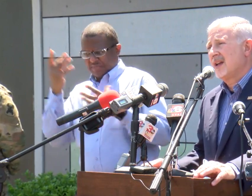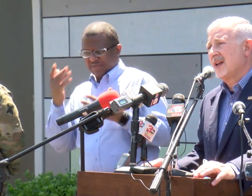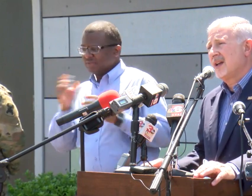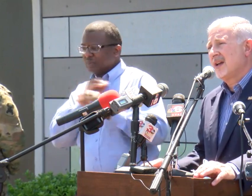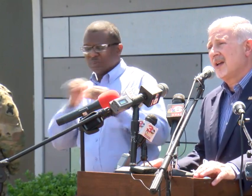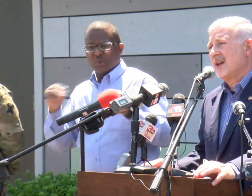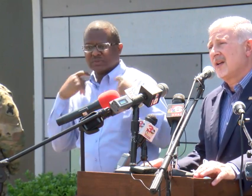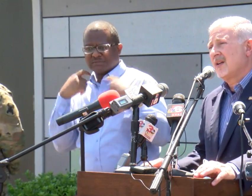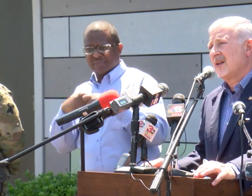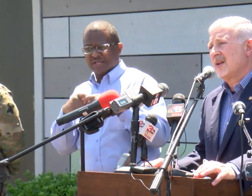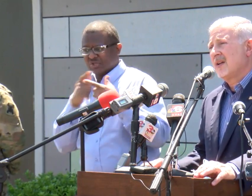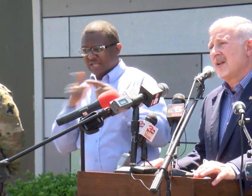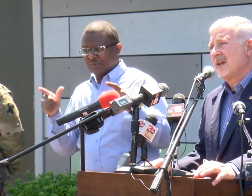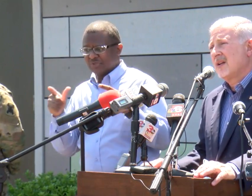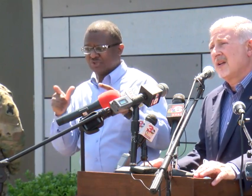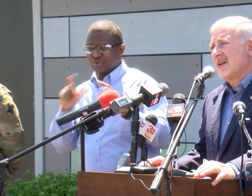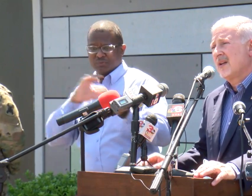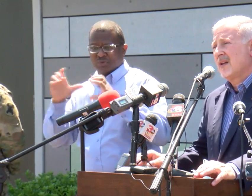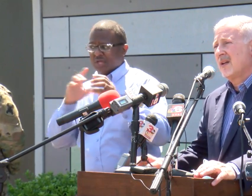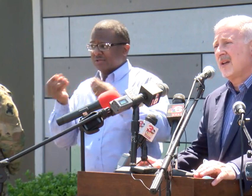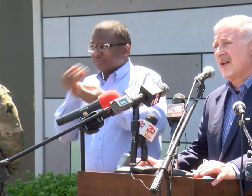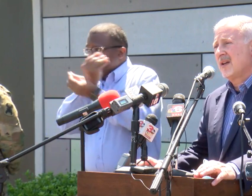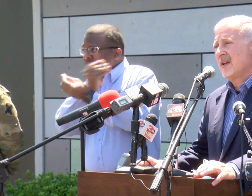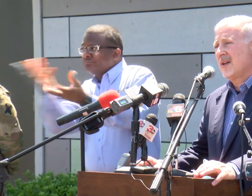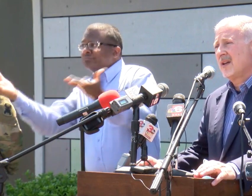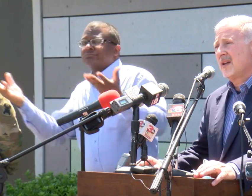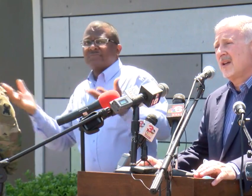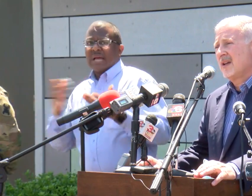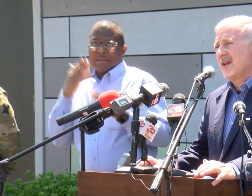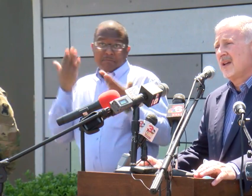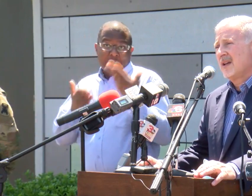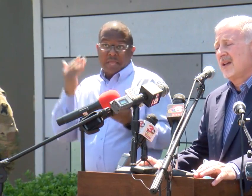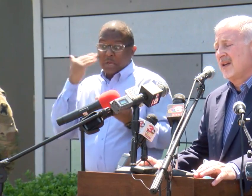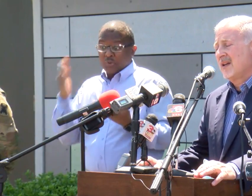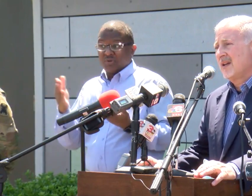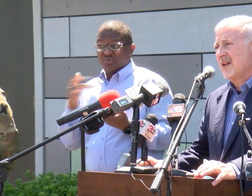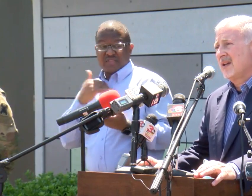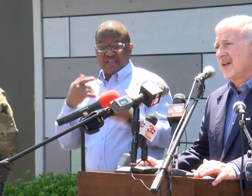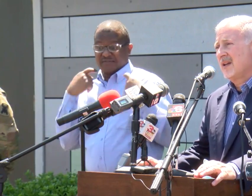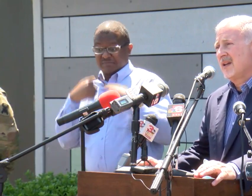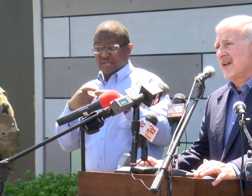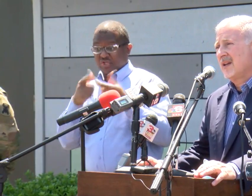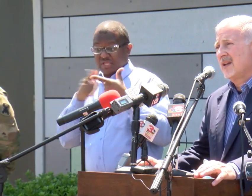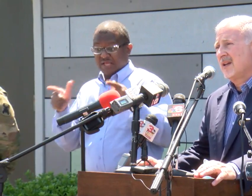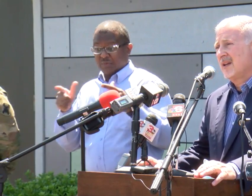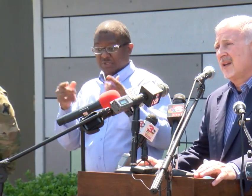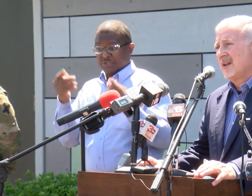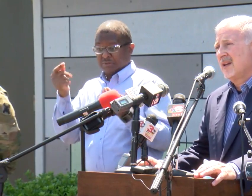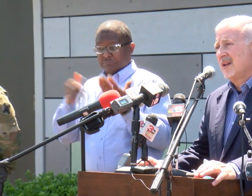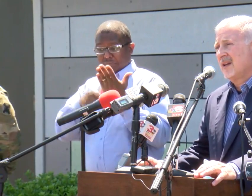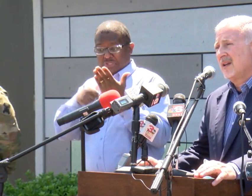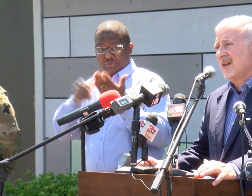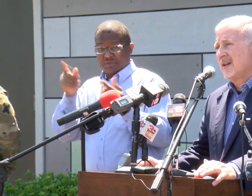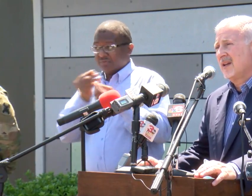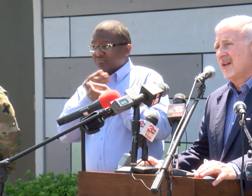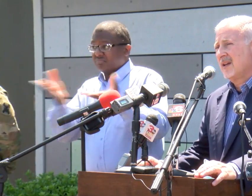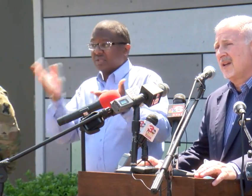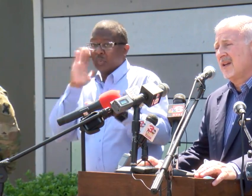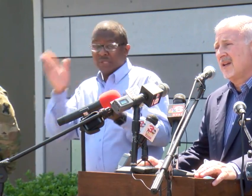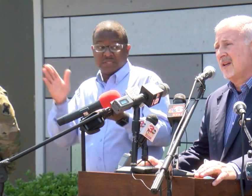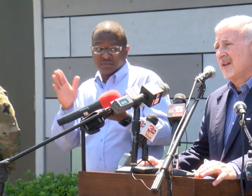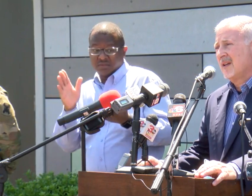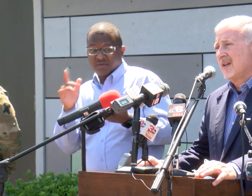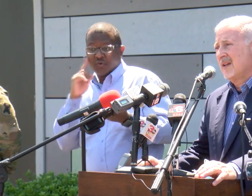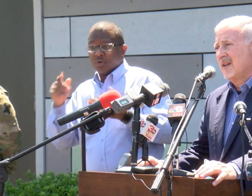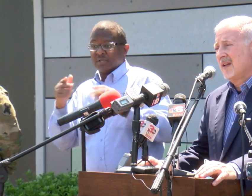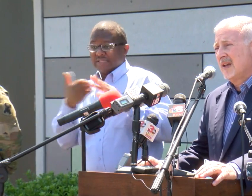Spanish language communication coming out. And maybe, I don't know, is there Spanish language material for the band that's going to go out into the city and